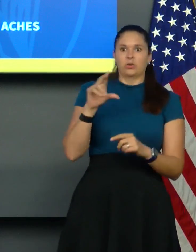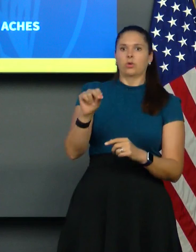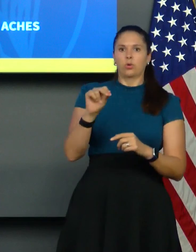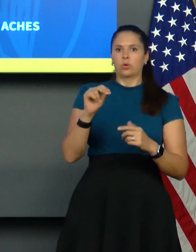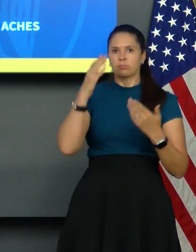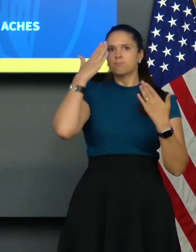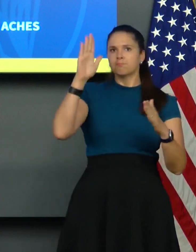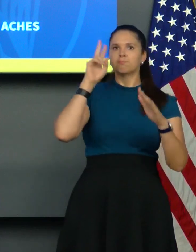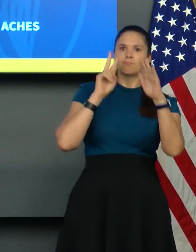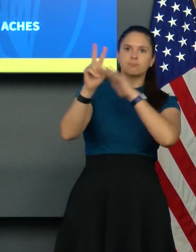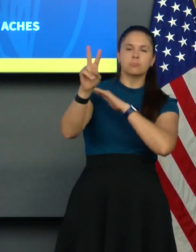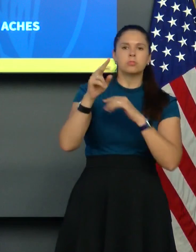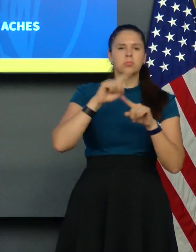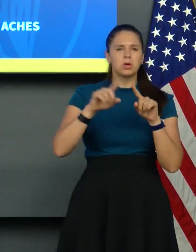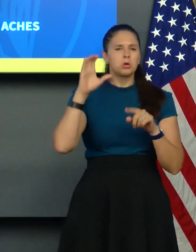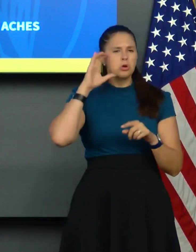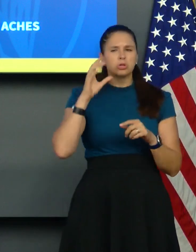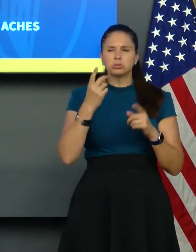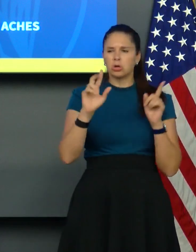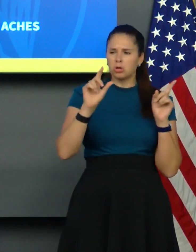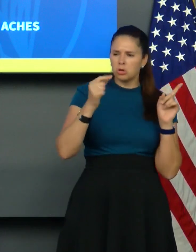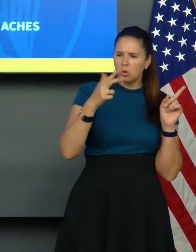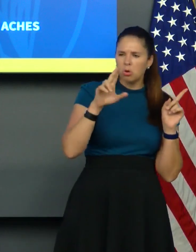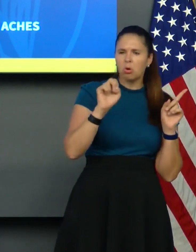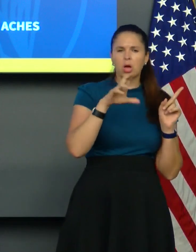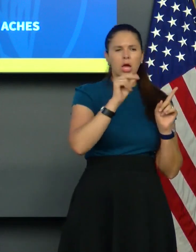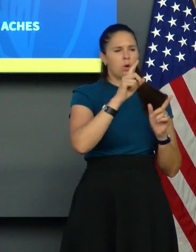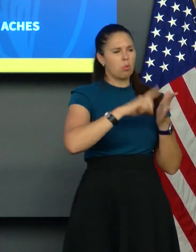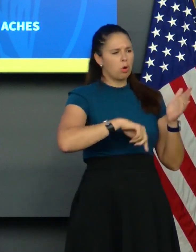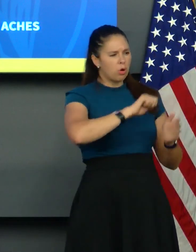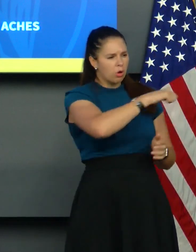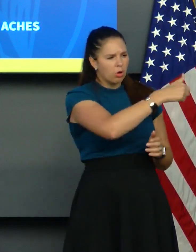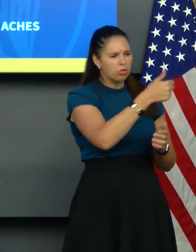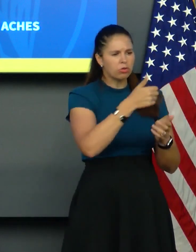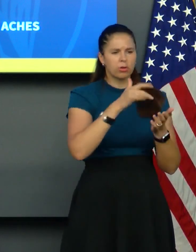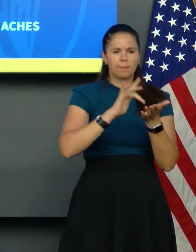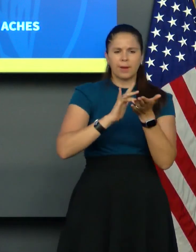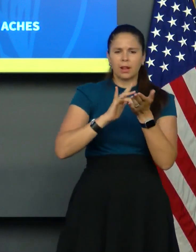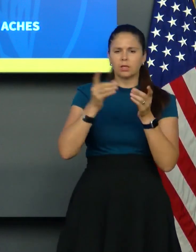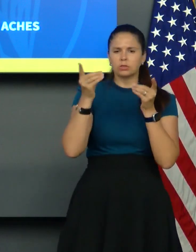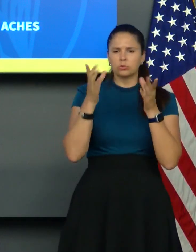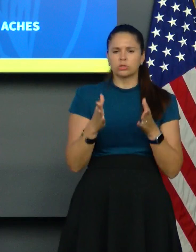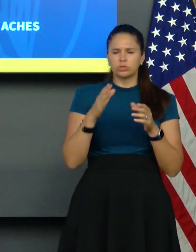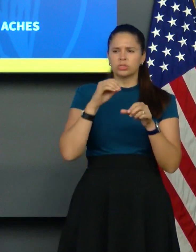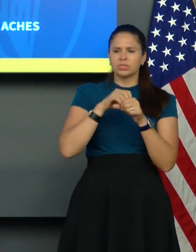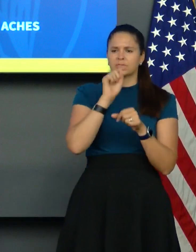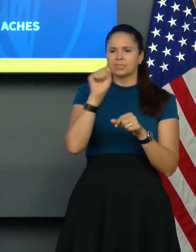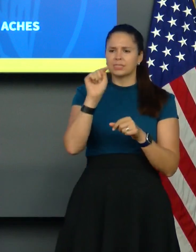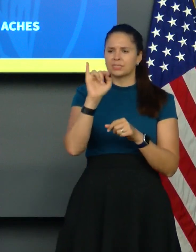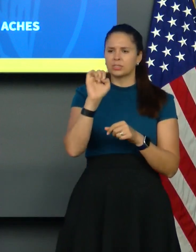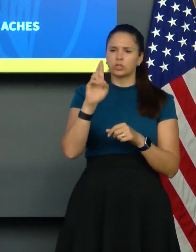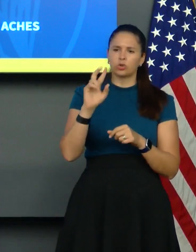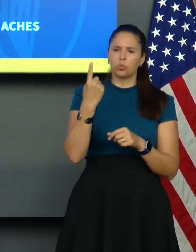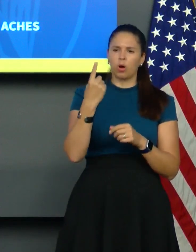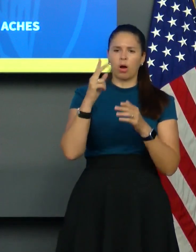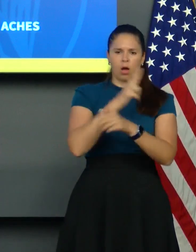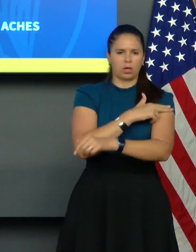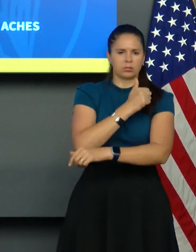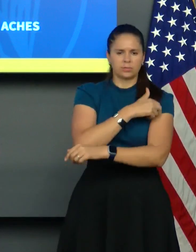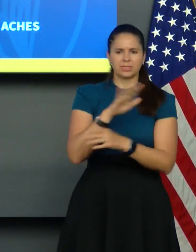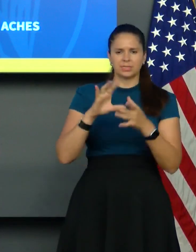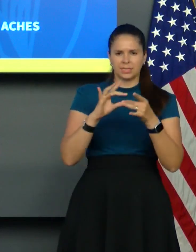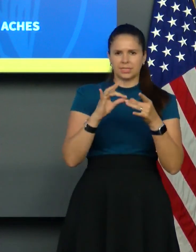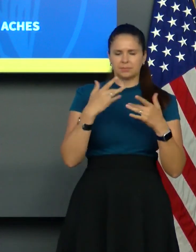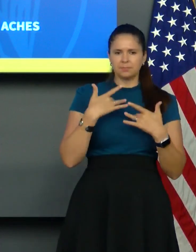you heard Dr. Logue say, and what I've heard all the other medical directors of our Tier 1 hospitals say, right now